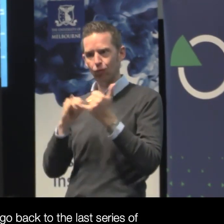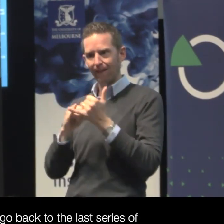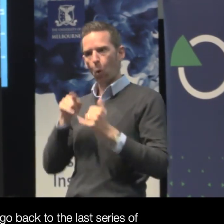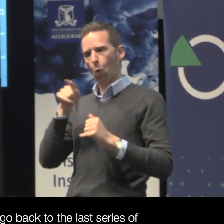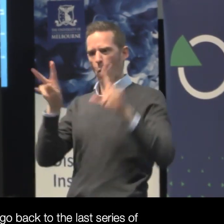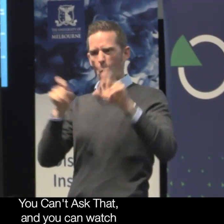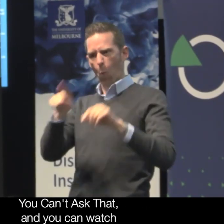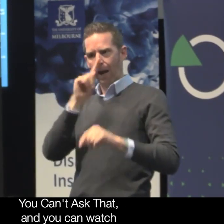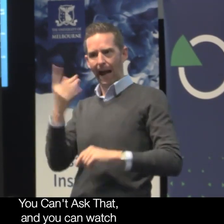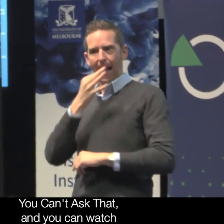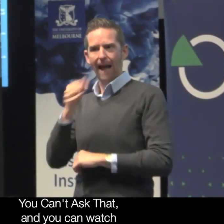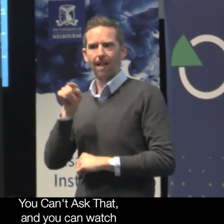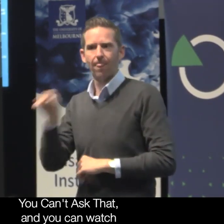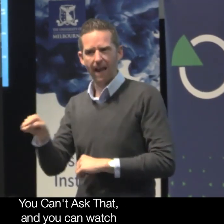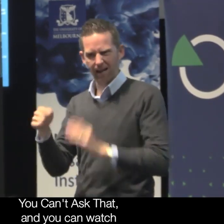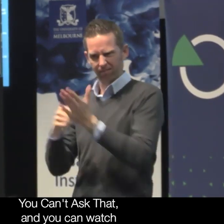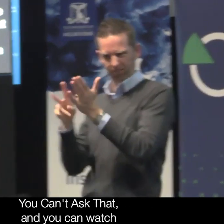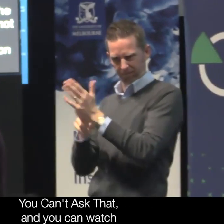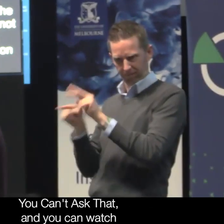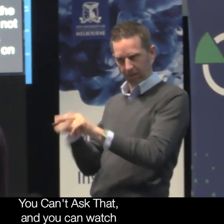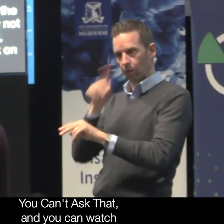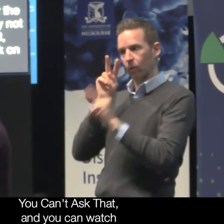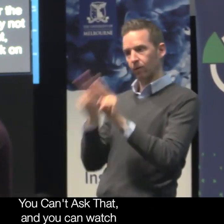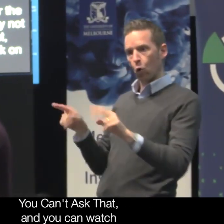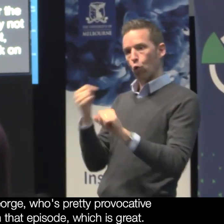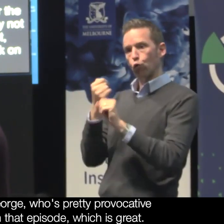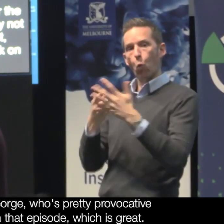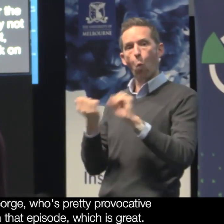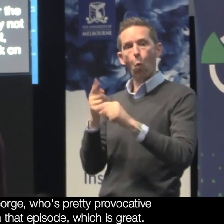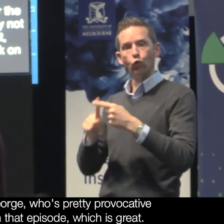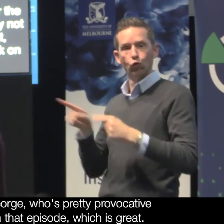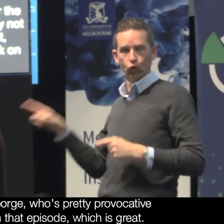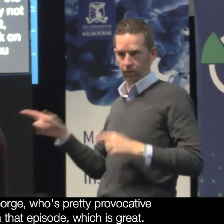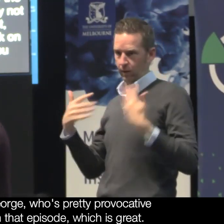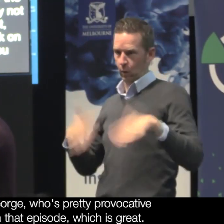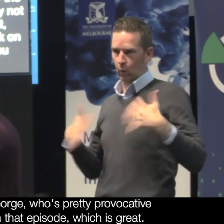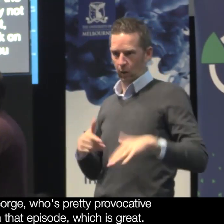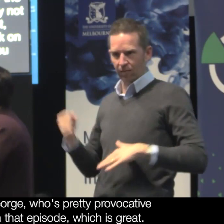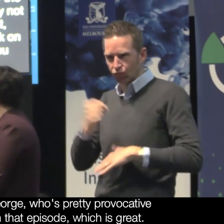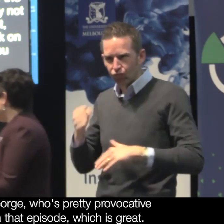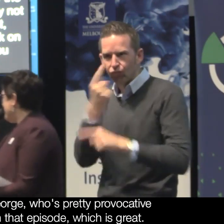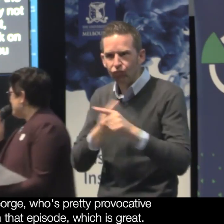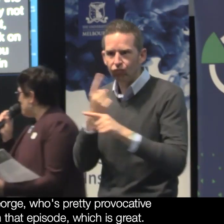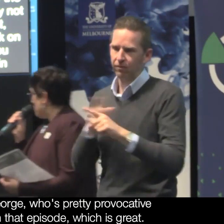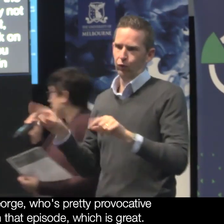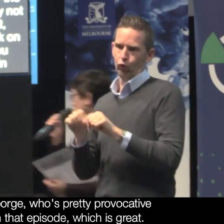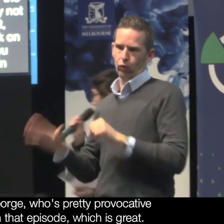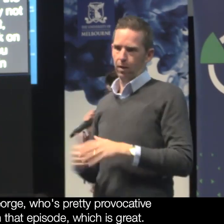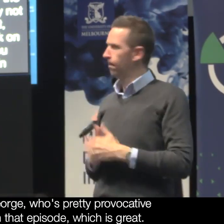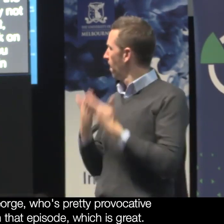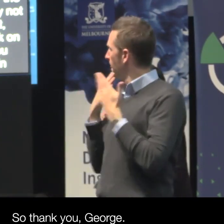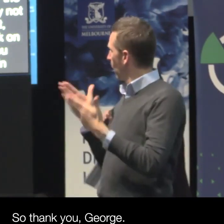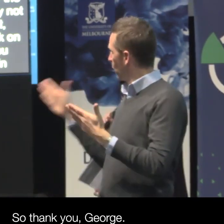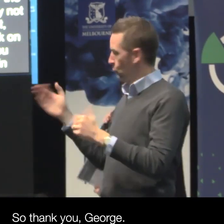Can't Ask That and you can watch George, who's pretty provocative in that episode, which is great. So thank